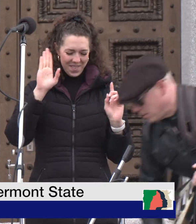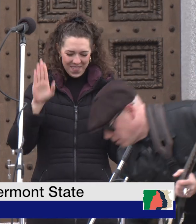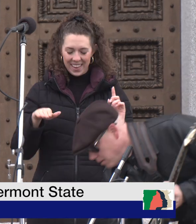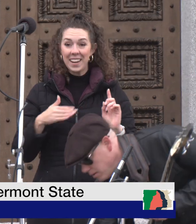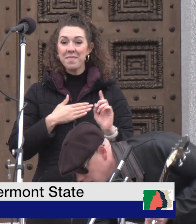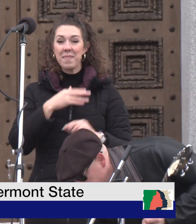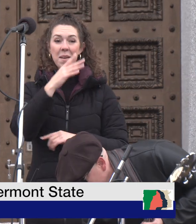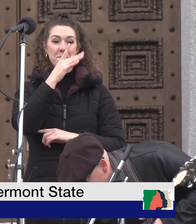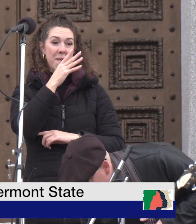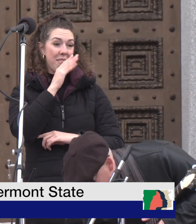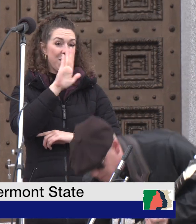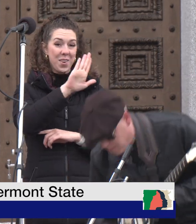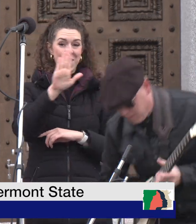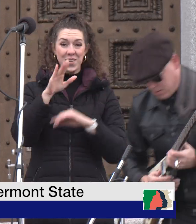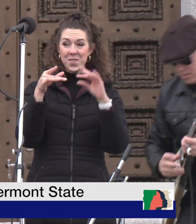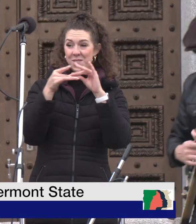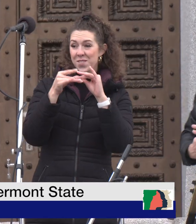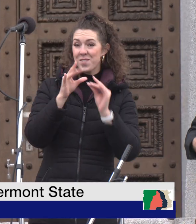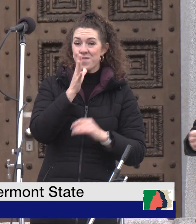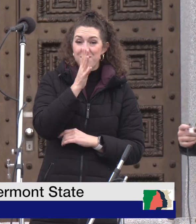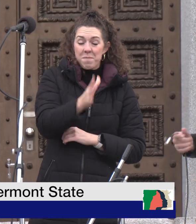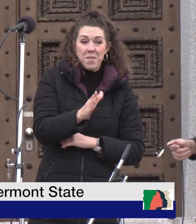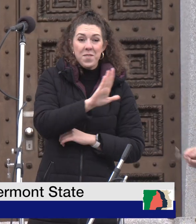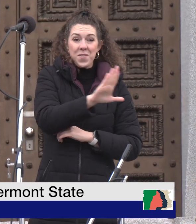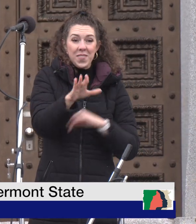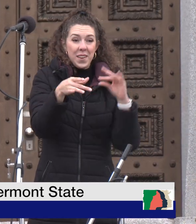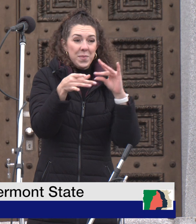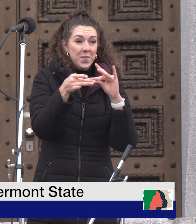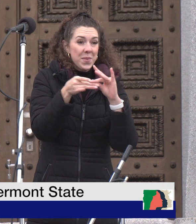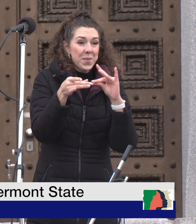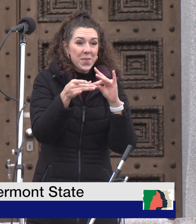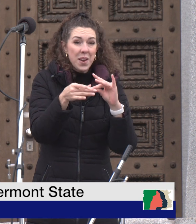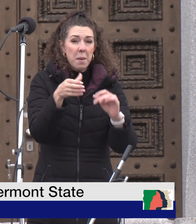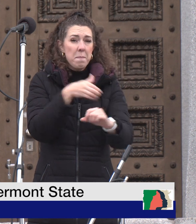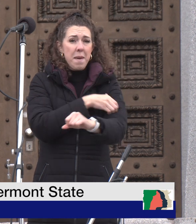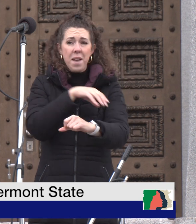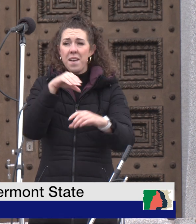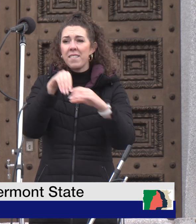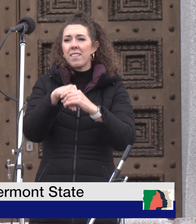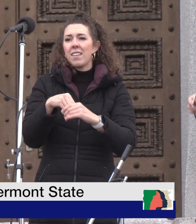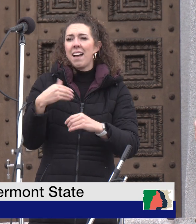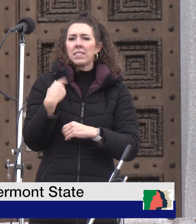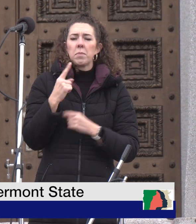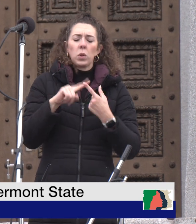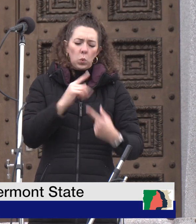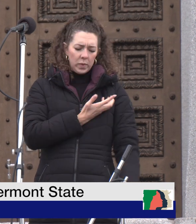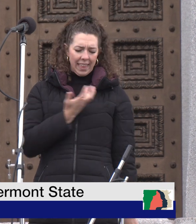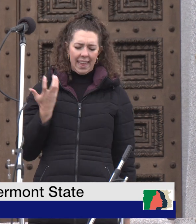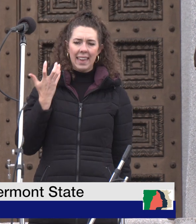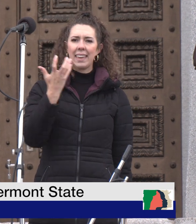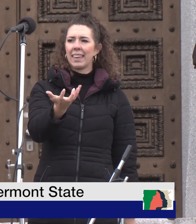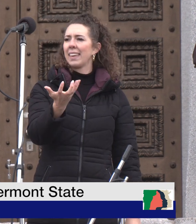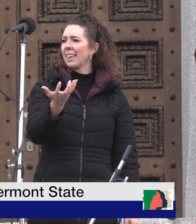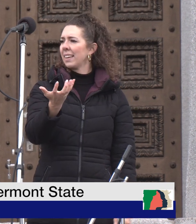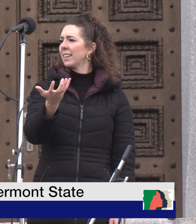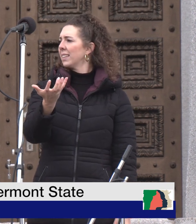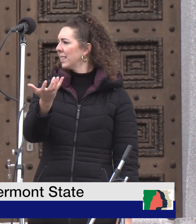my mother's words and my grandmother's words and the power of having something to say and saying it.